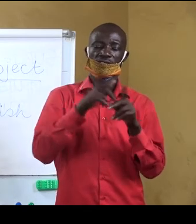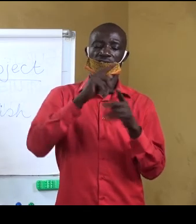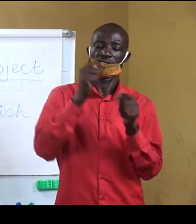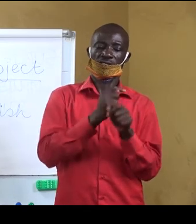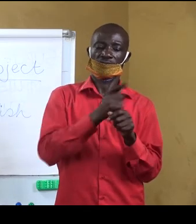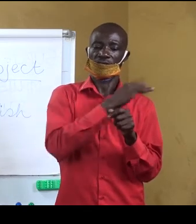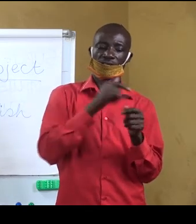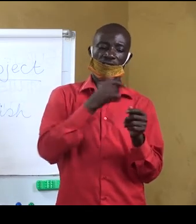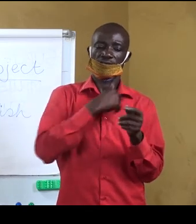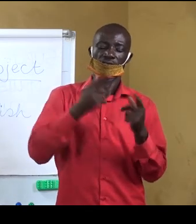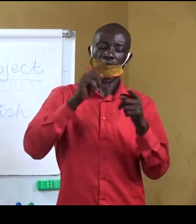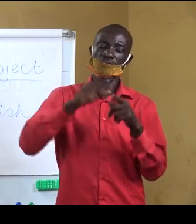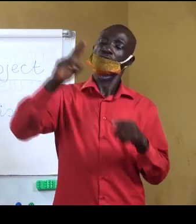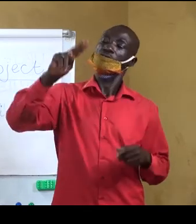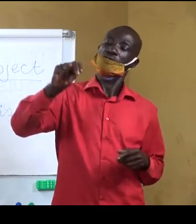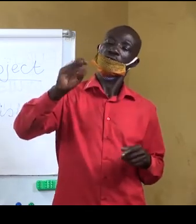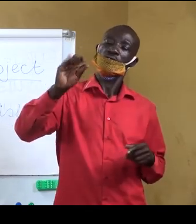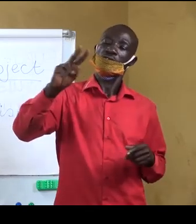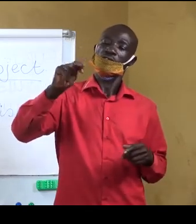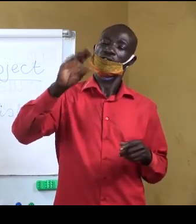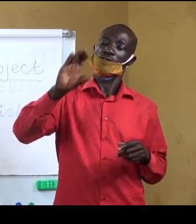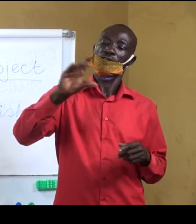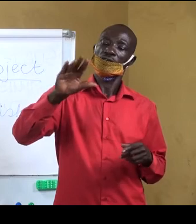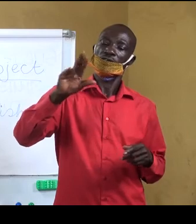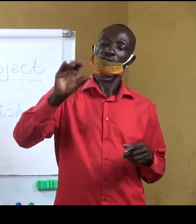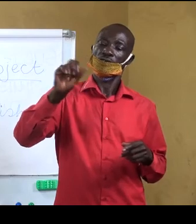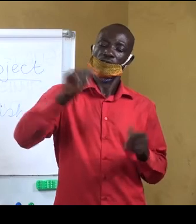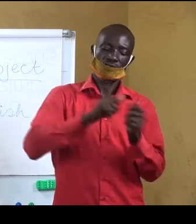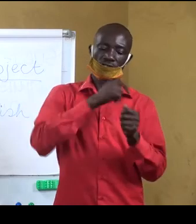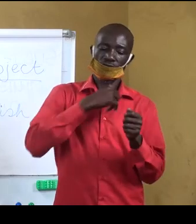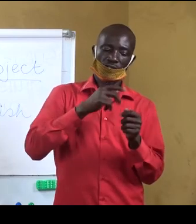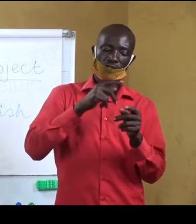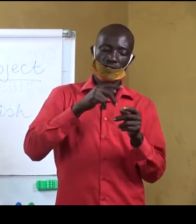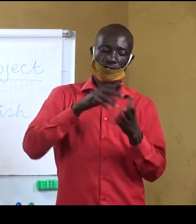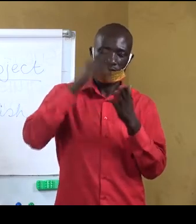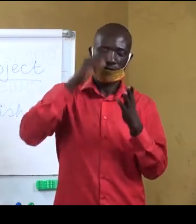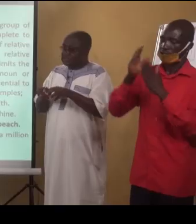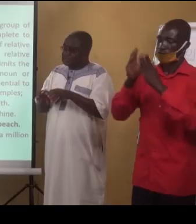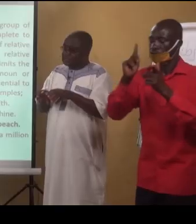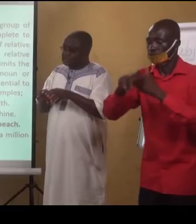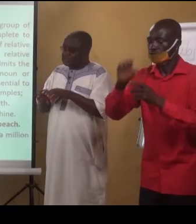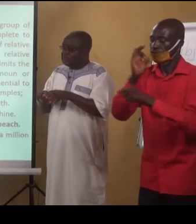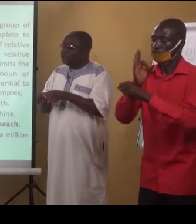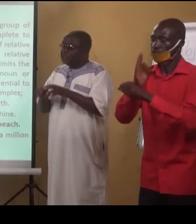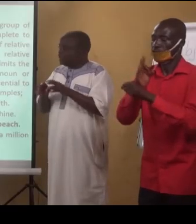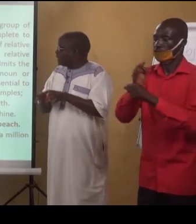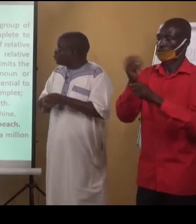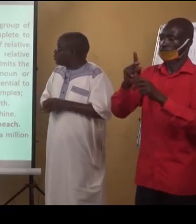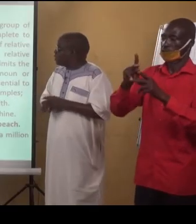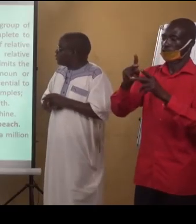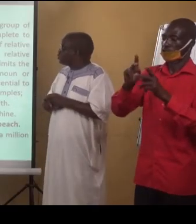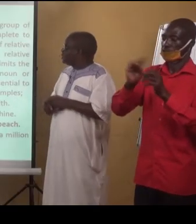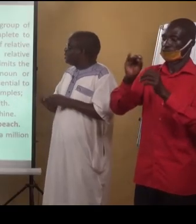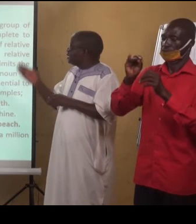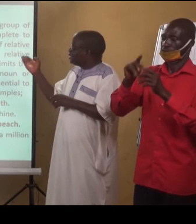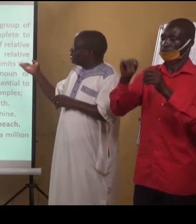came to noun clause, which we treat according to the function that the noun performs in a sentence. The last one we